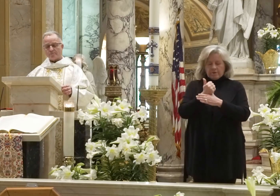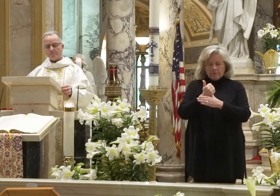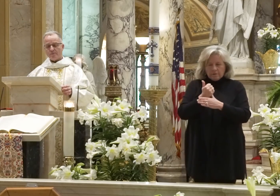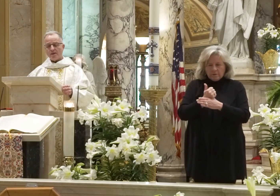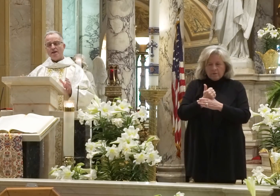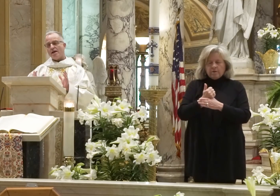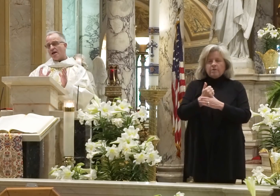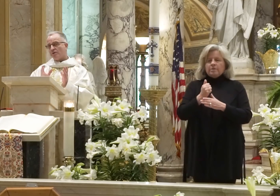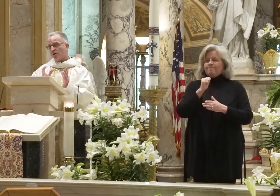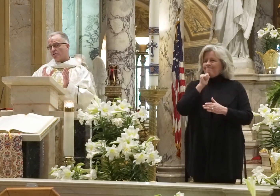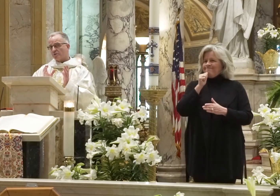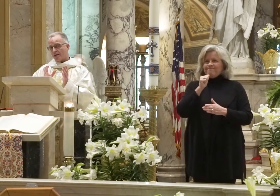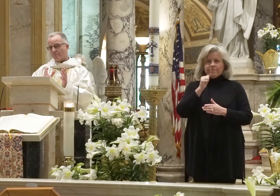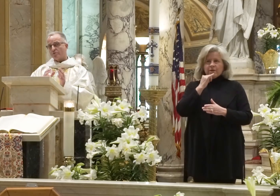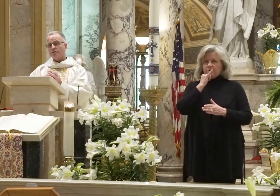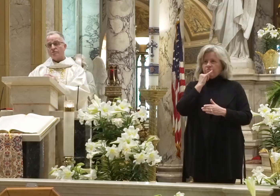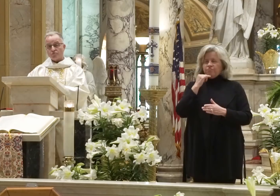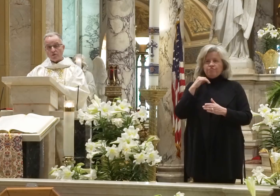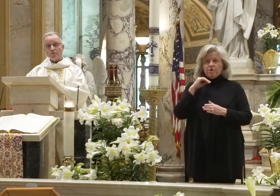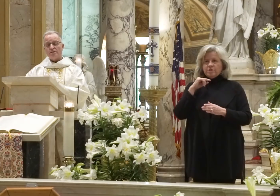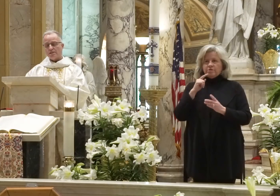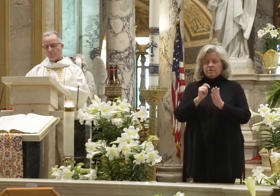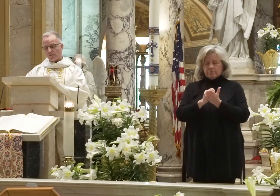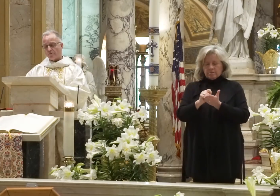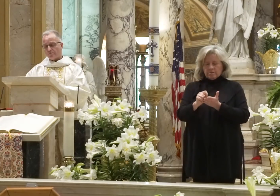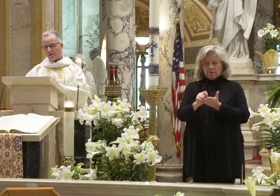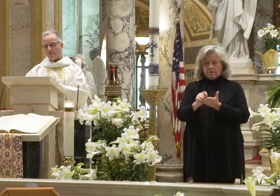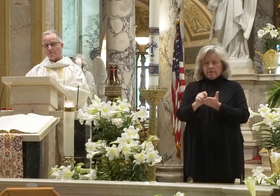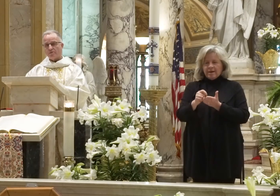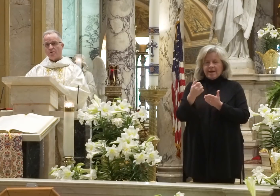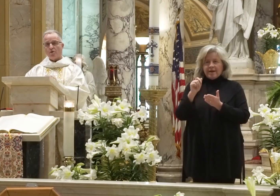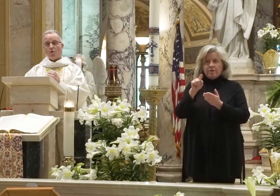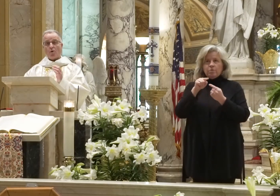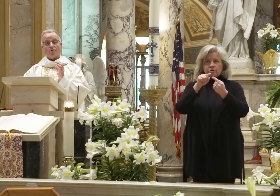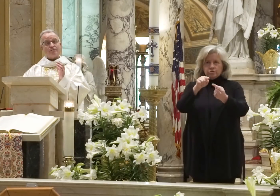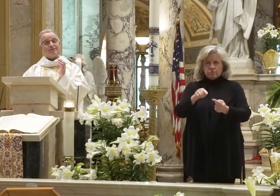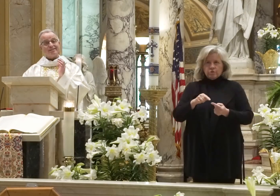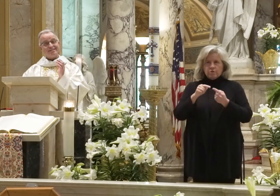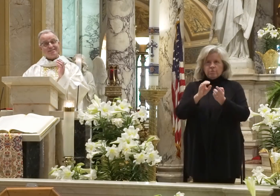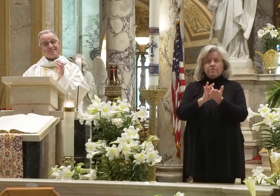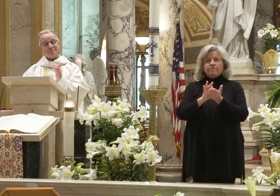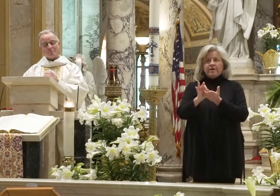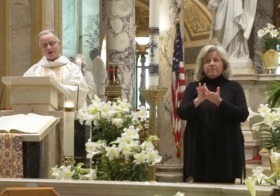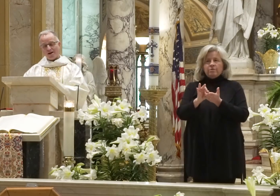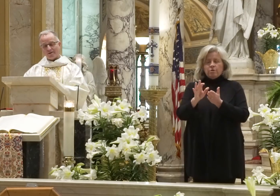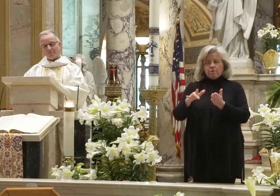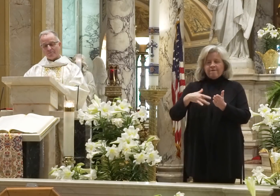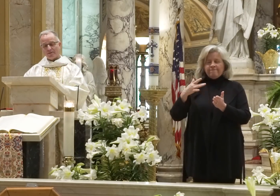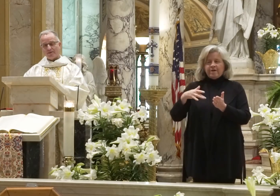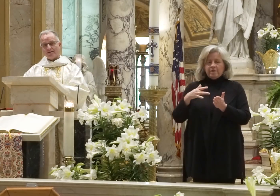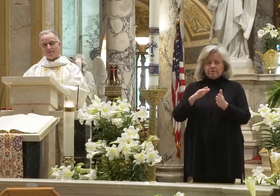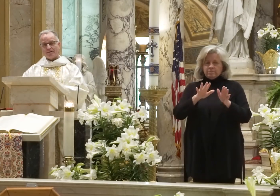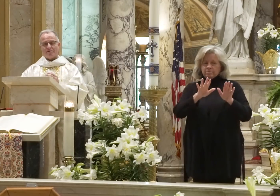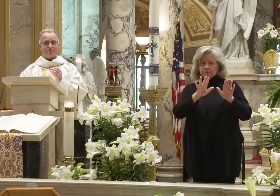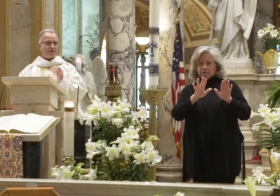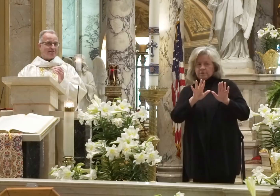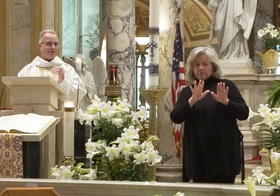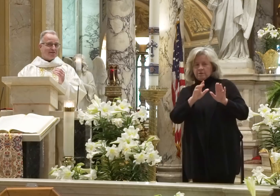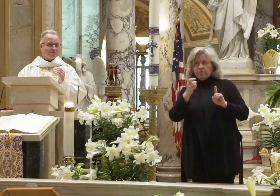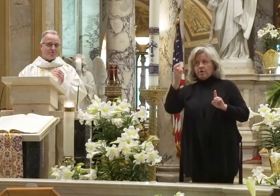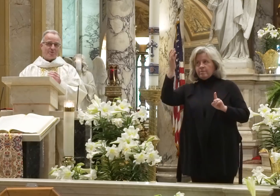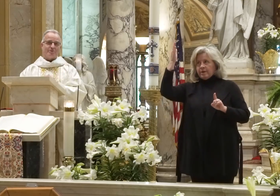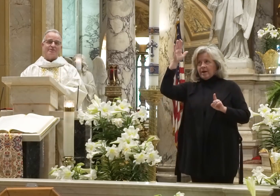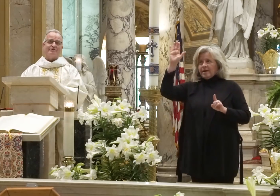us. Anyone who has ever struggled with their faith or felt distant from God can